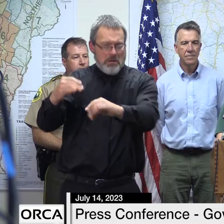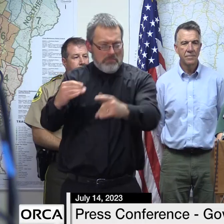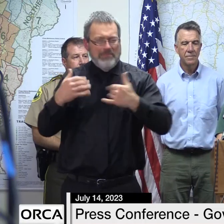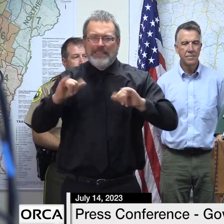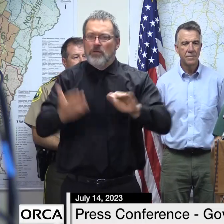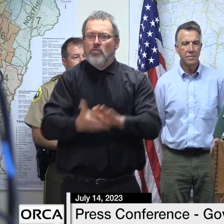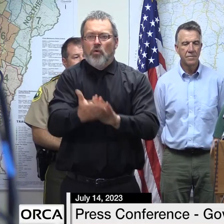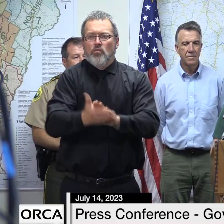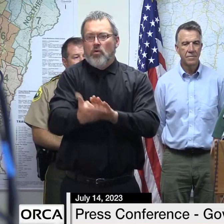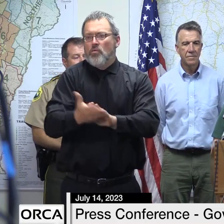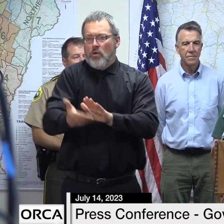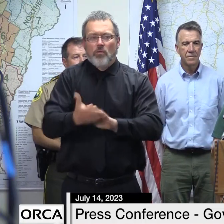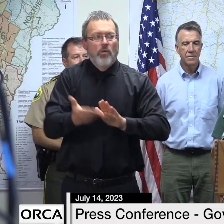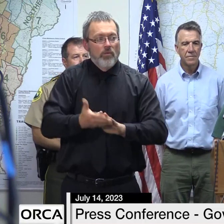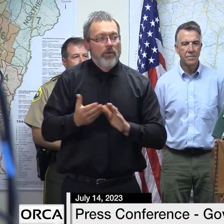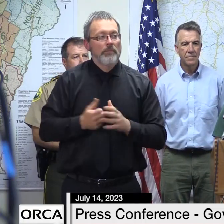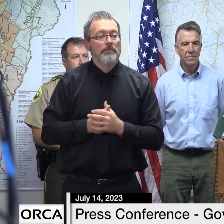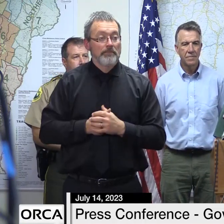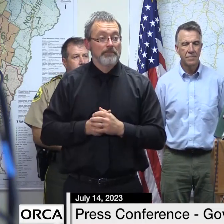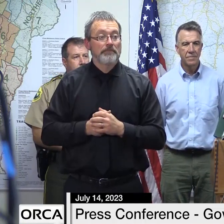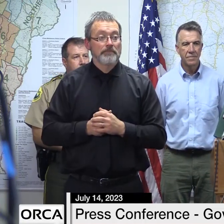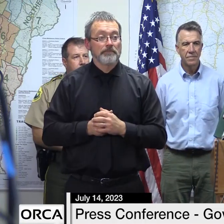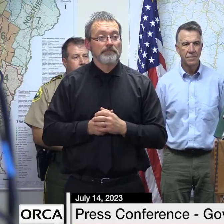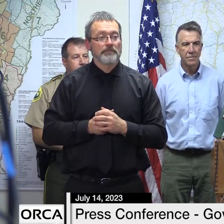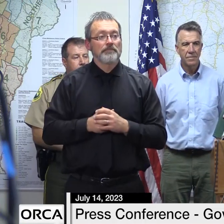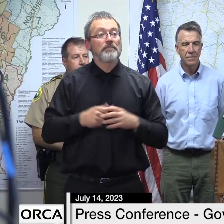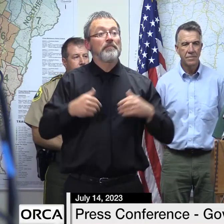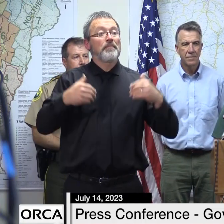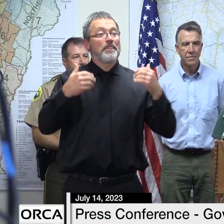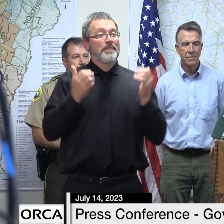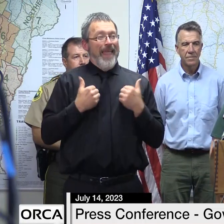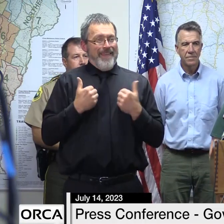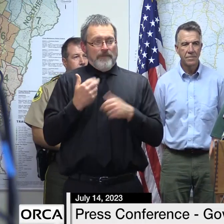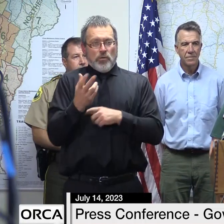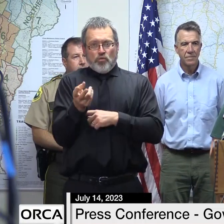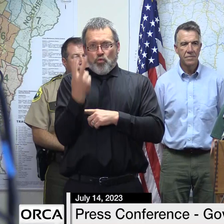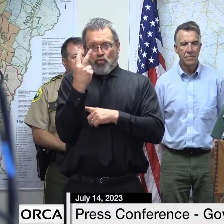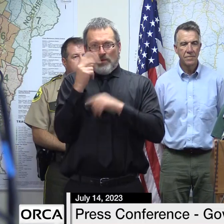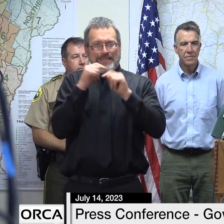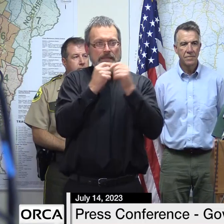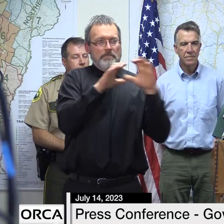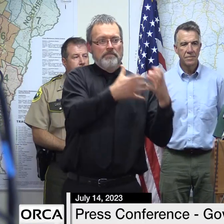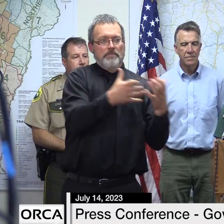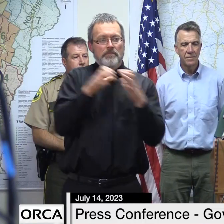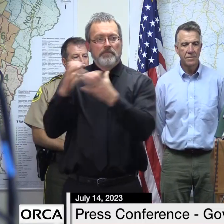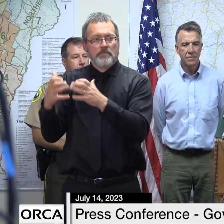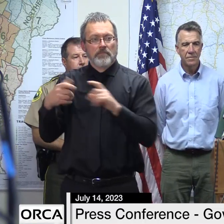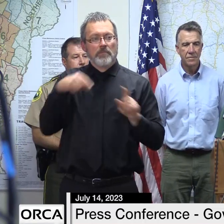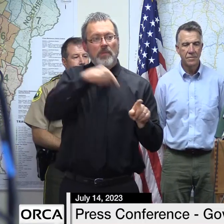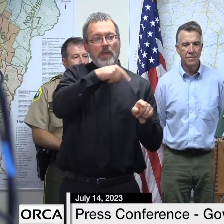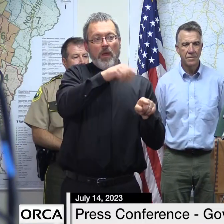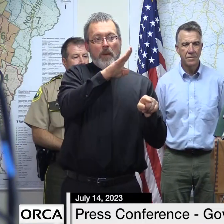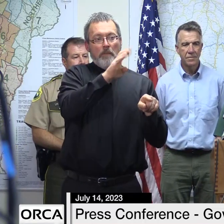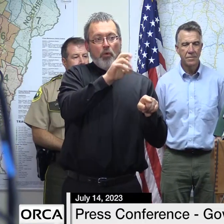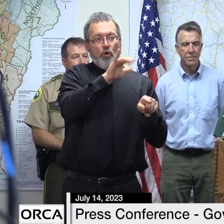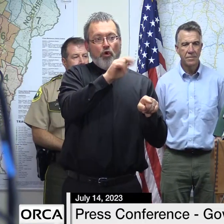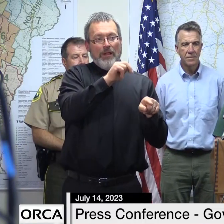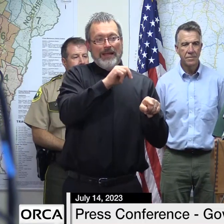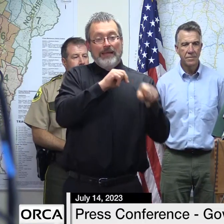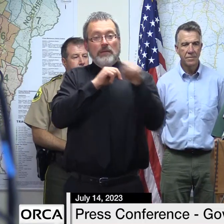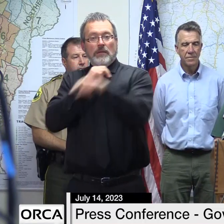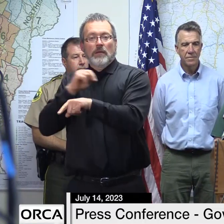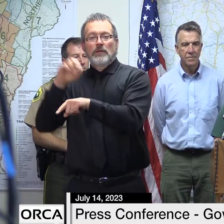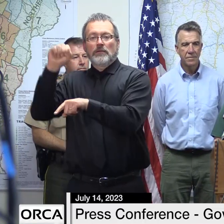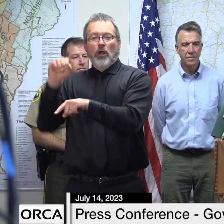incident management assistance teams, one here in Berlin and one temporarily staged in South Burlington. There